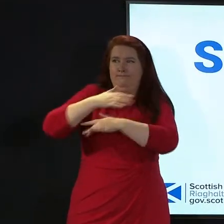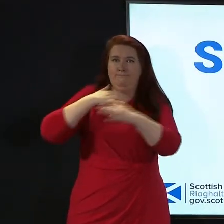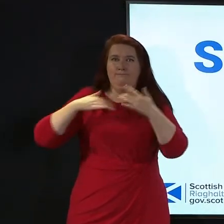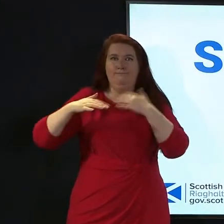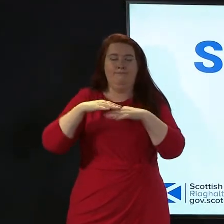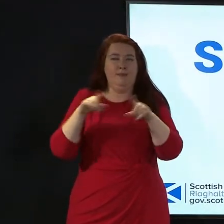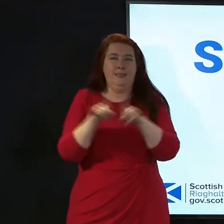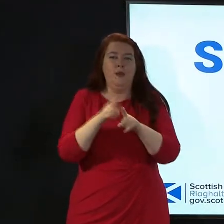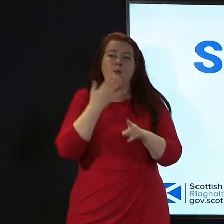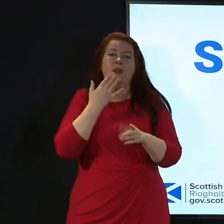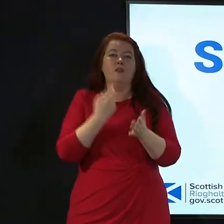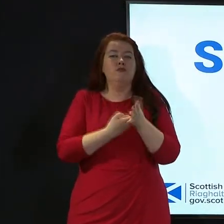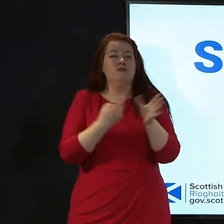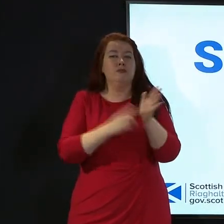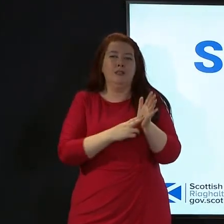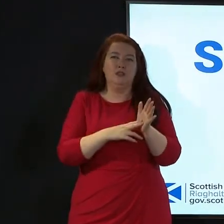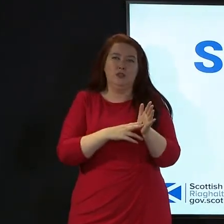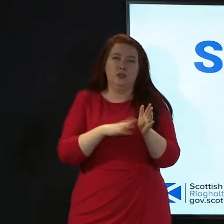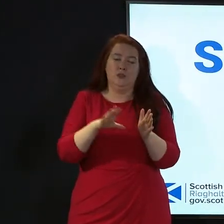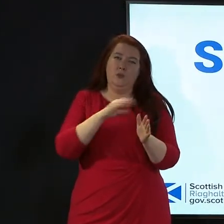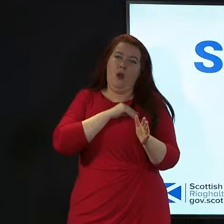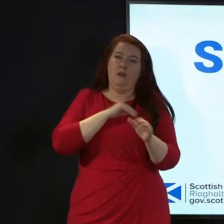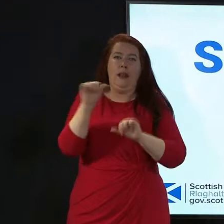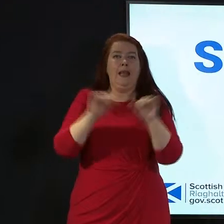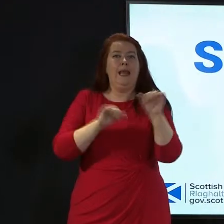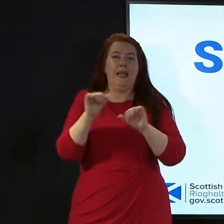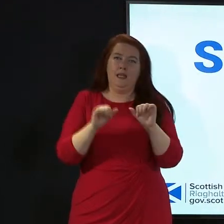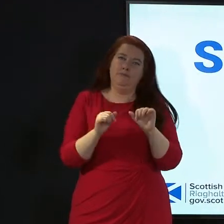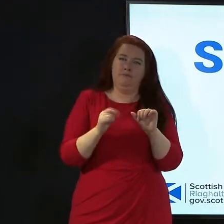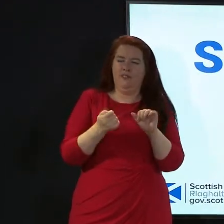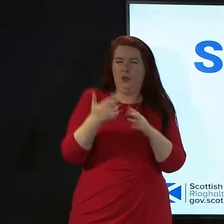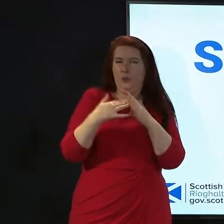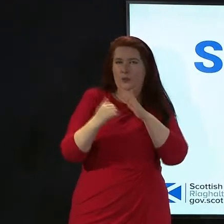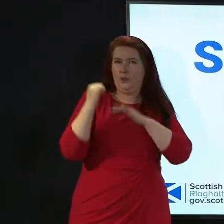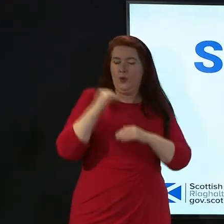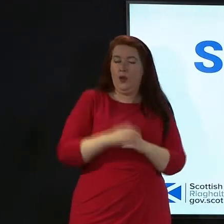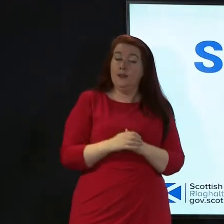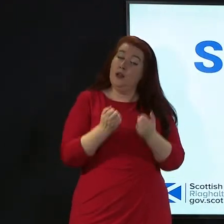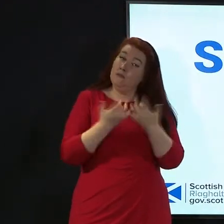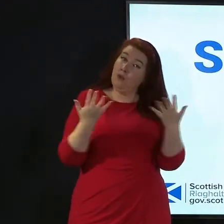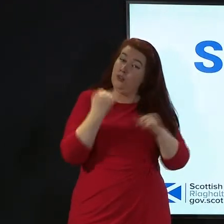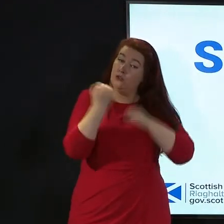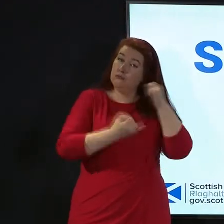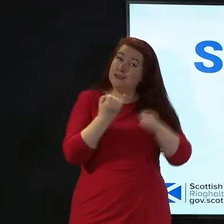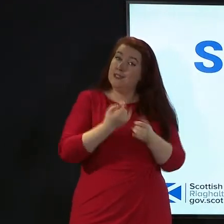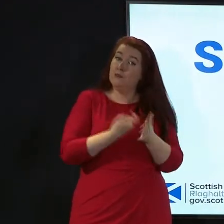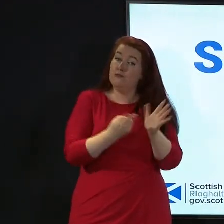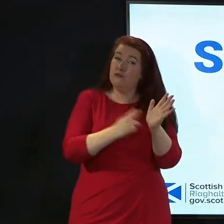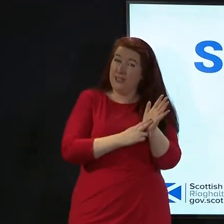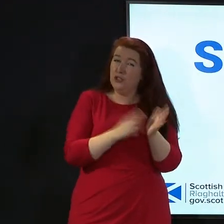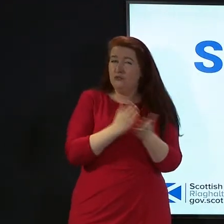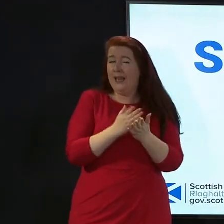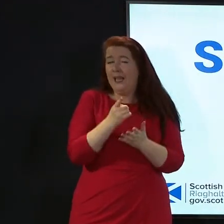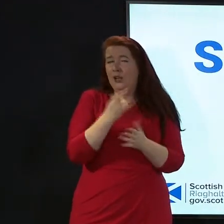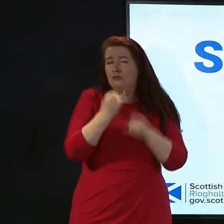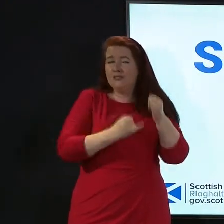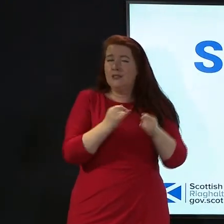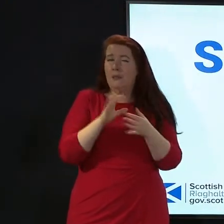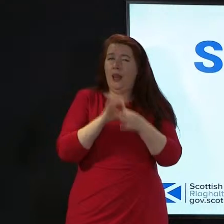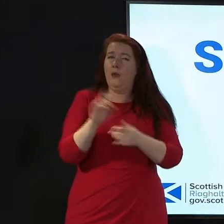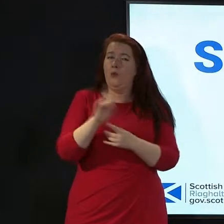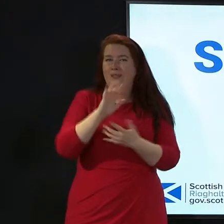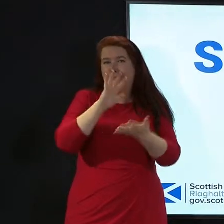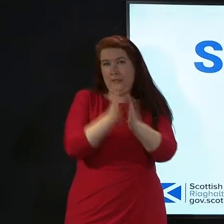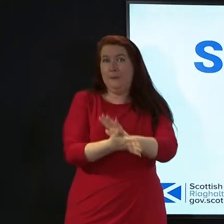Rangers winning the league a few weeks ago. Much of the criticism, of course, of Rangers after those events were about the damage and some